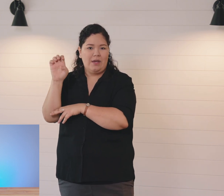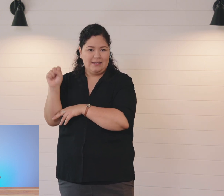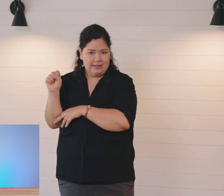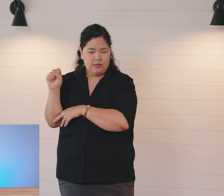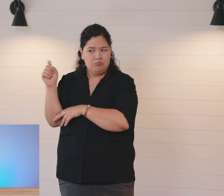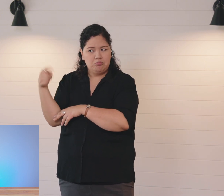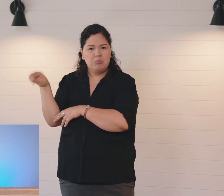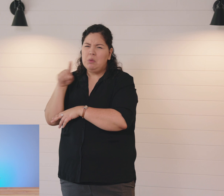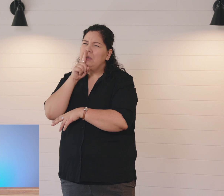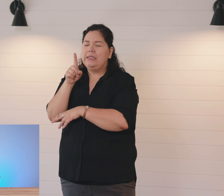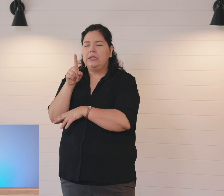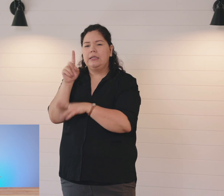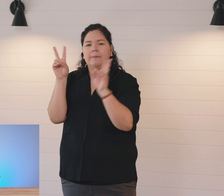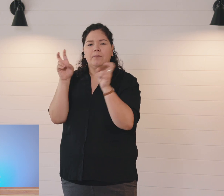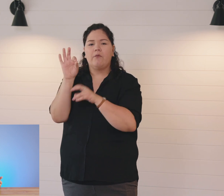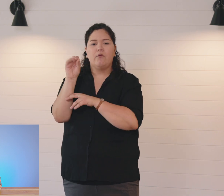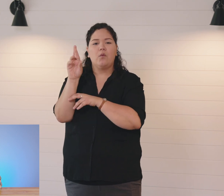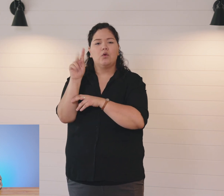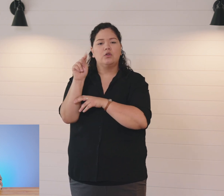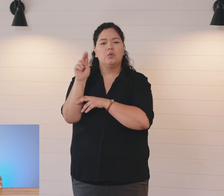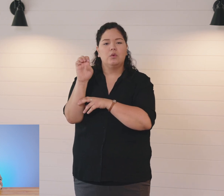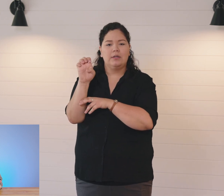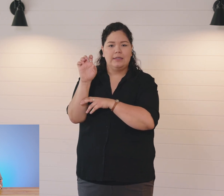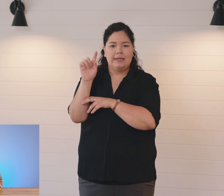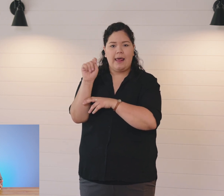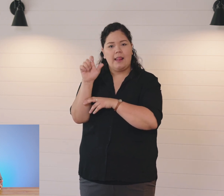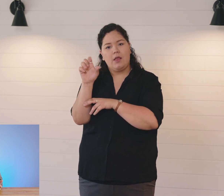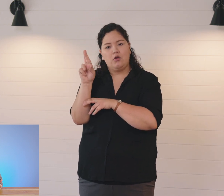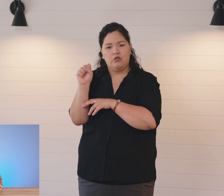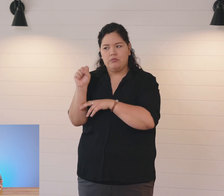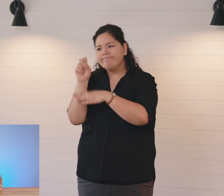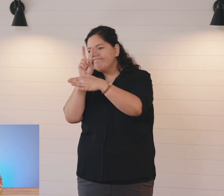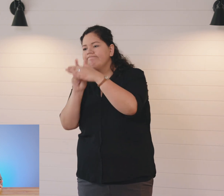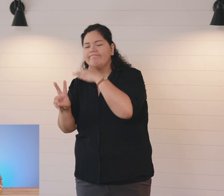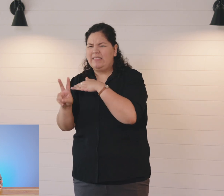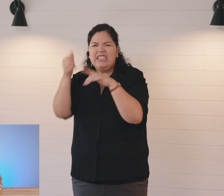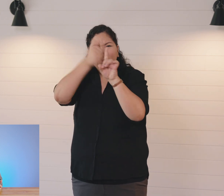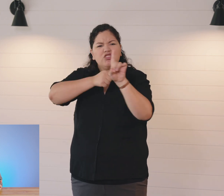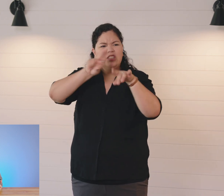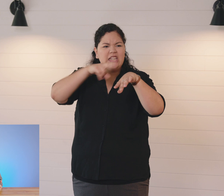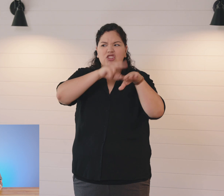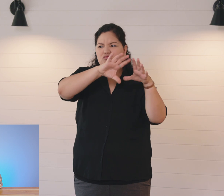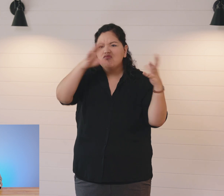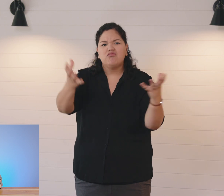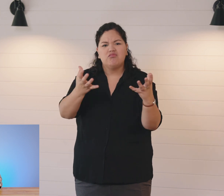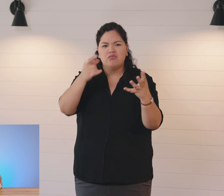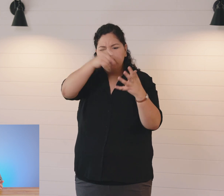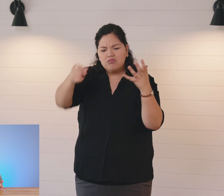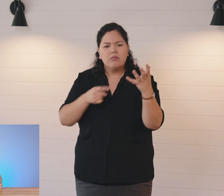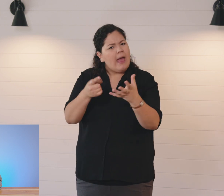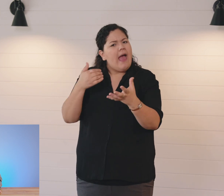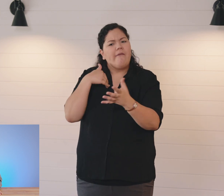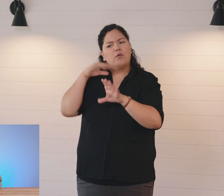They're actually fortune tellers. Every leader in the ancient world had a group of guys who would give them